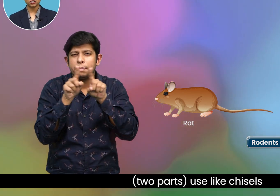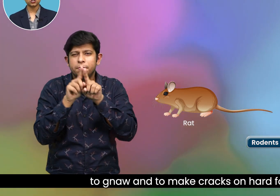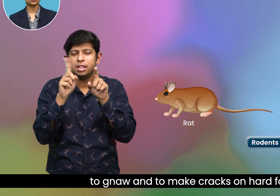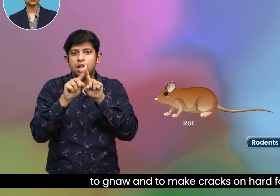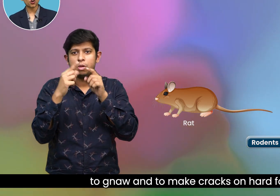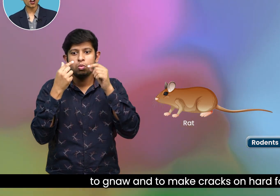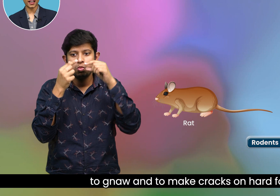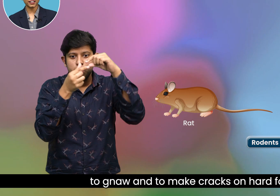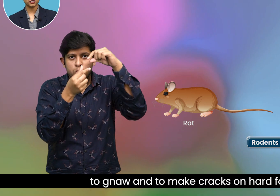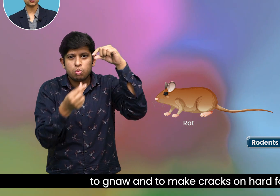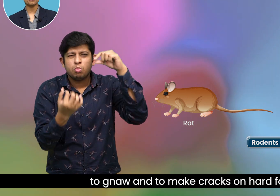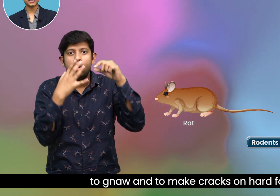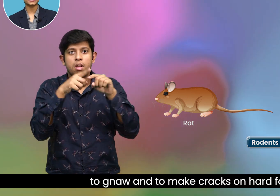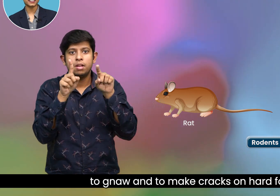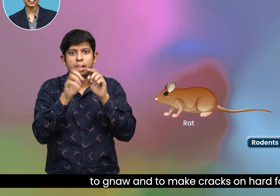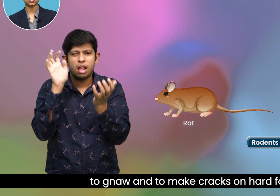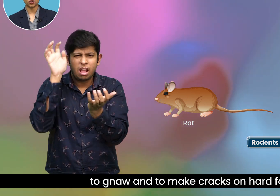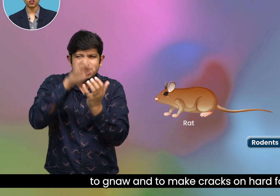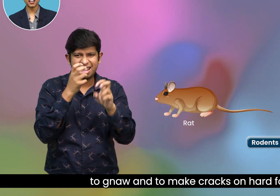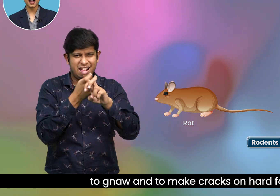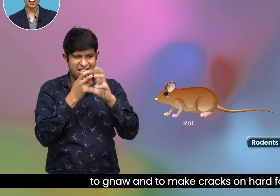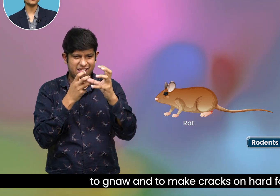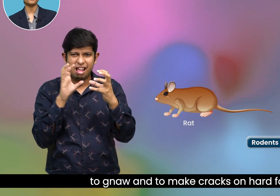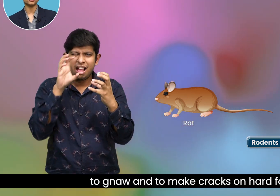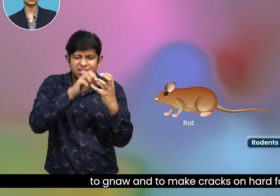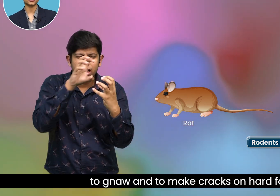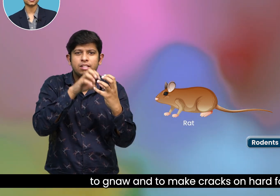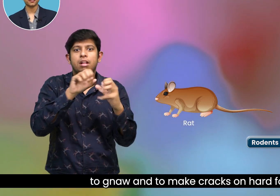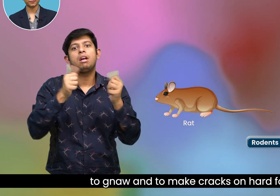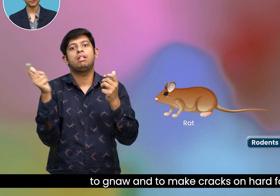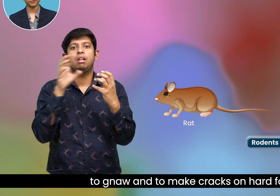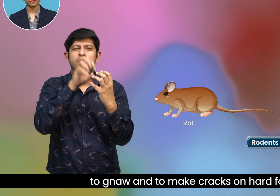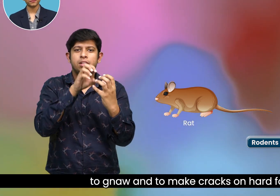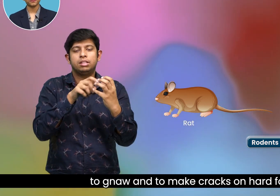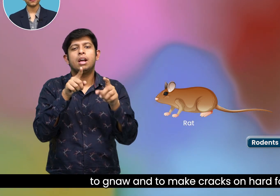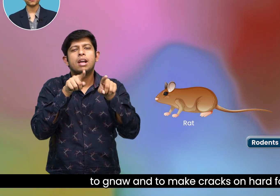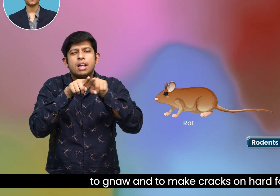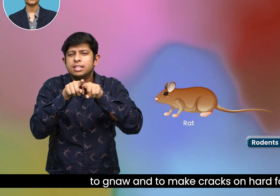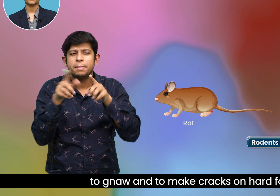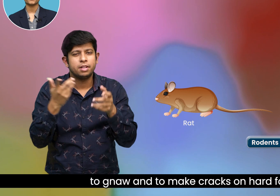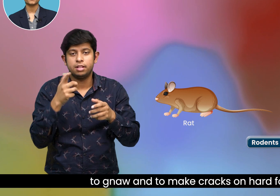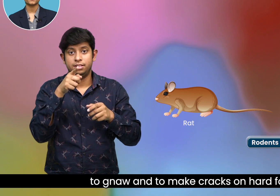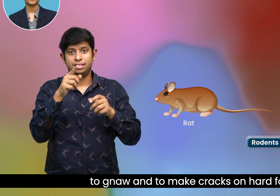chisels to gnaw and to make cracks on hard foods.